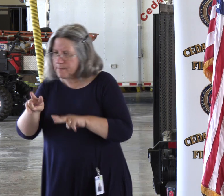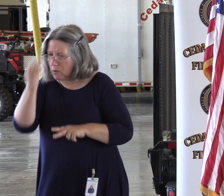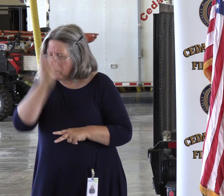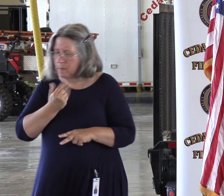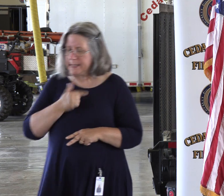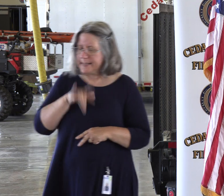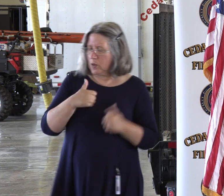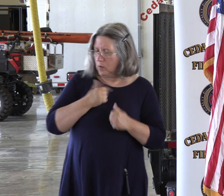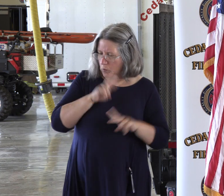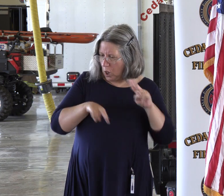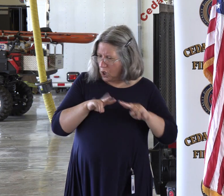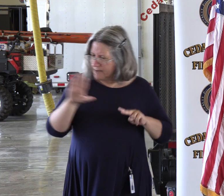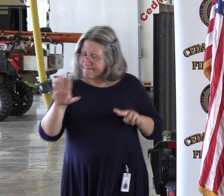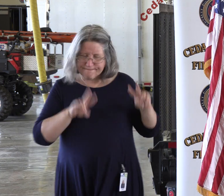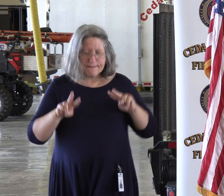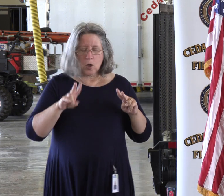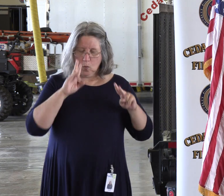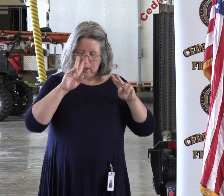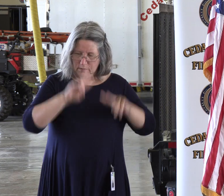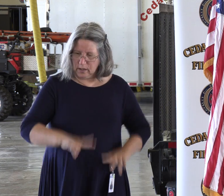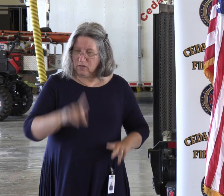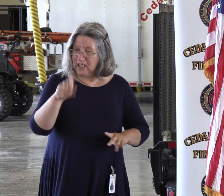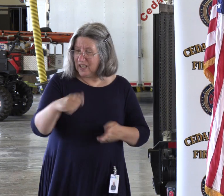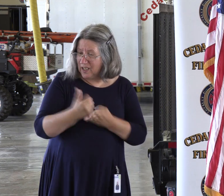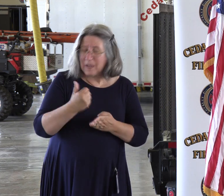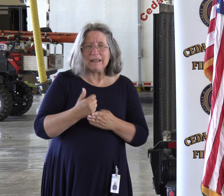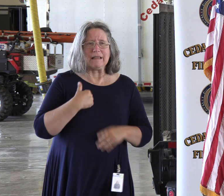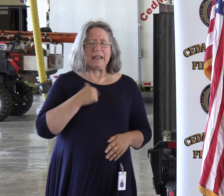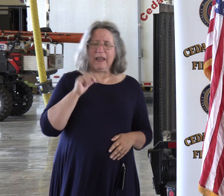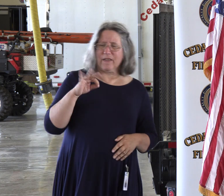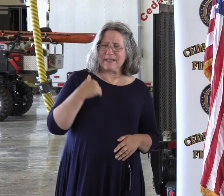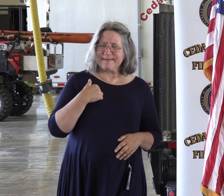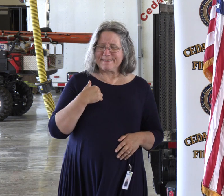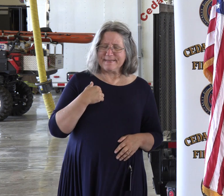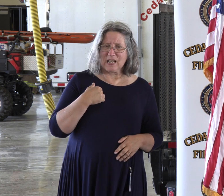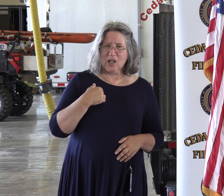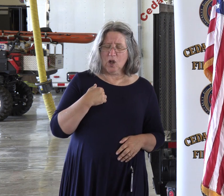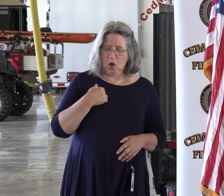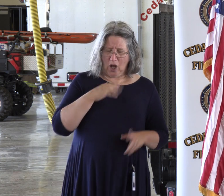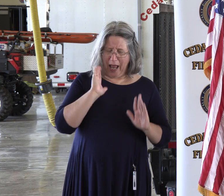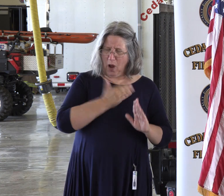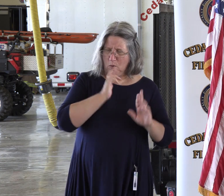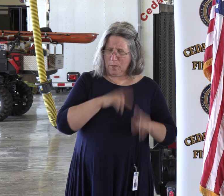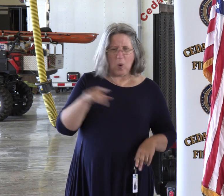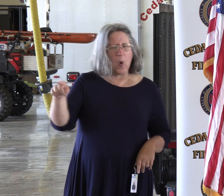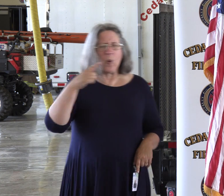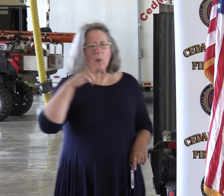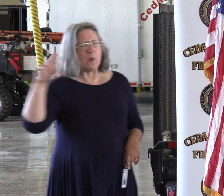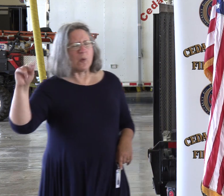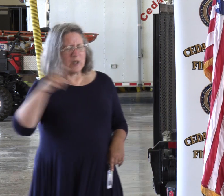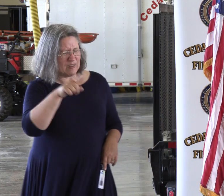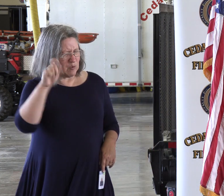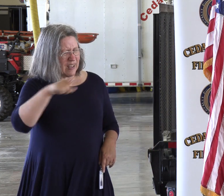then that'll be the way it gets determined on assistance. If there's a question, of what we have in our report and they're saying something